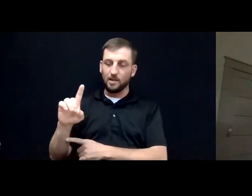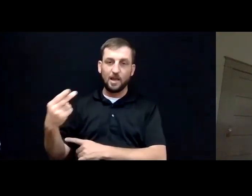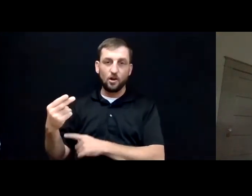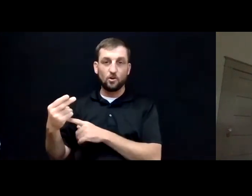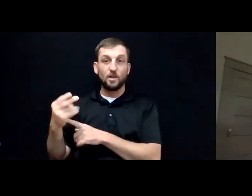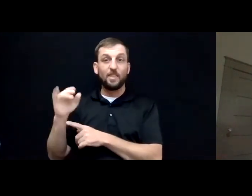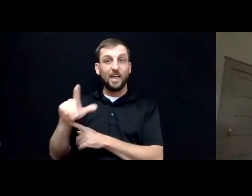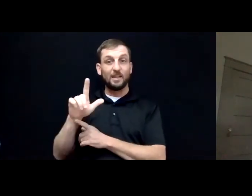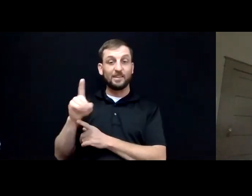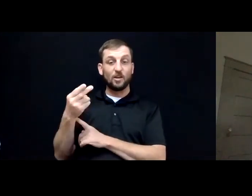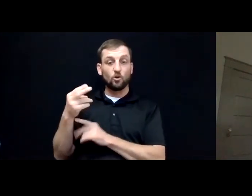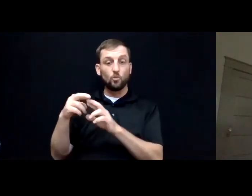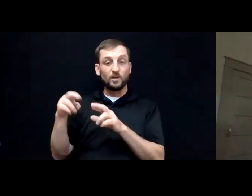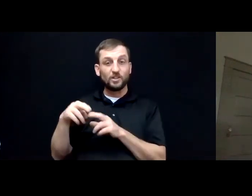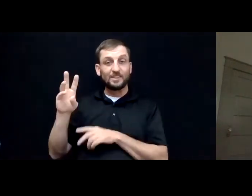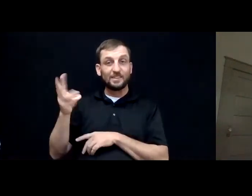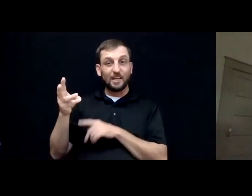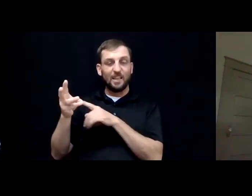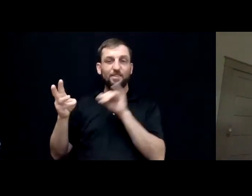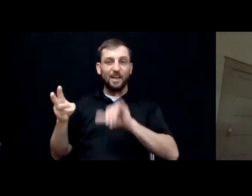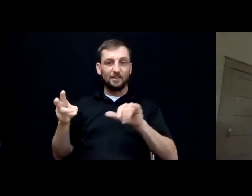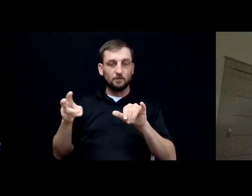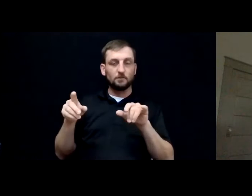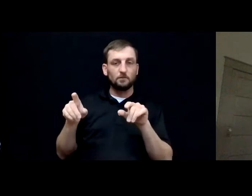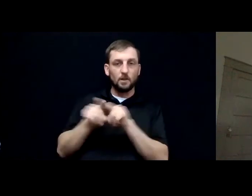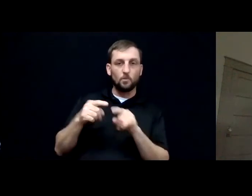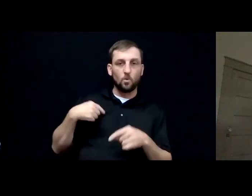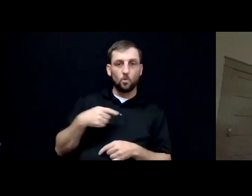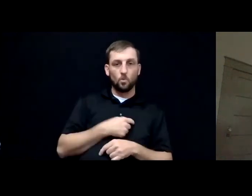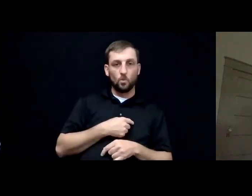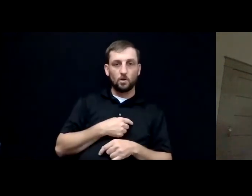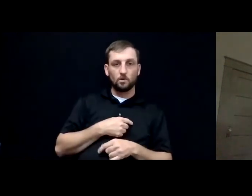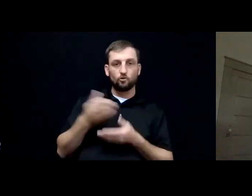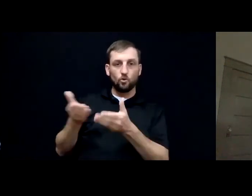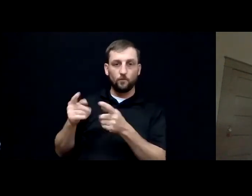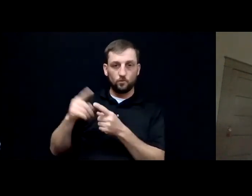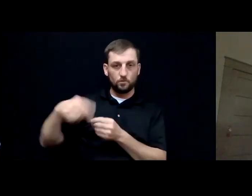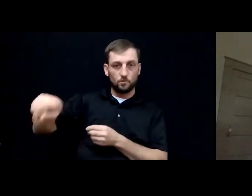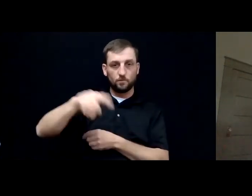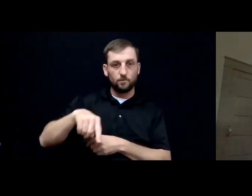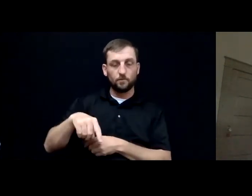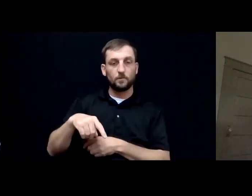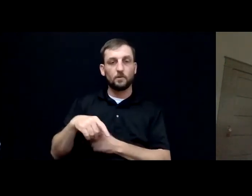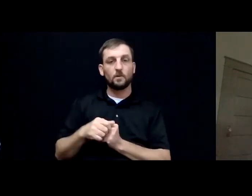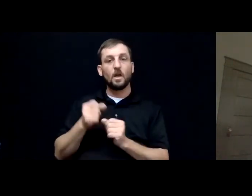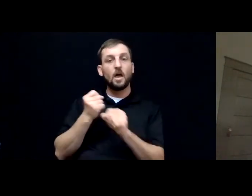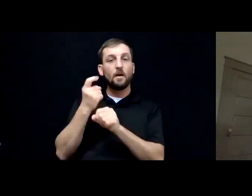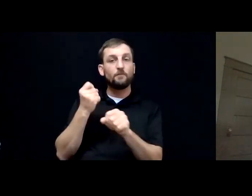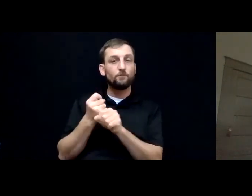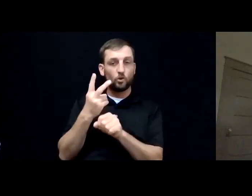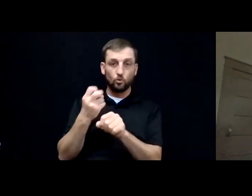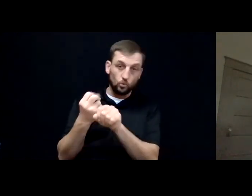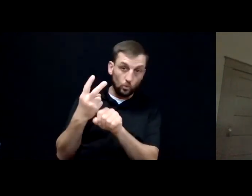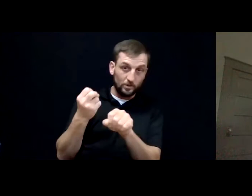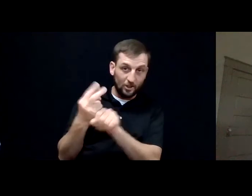region that we administer for our Human Services Coordinated Transportation Program. So every 2 years, part of what we do,